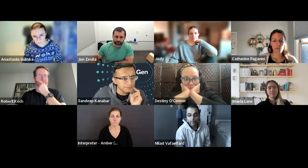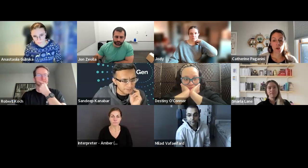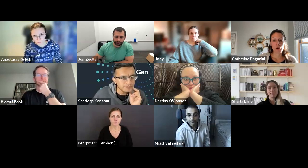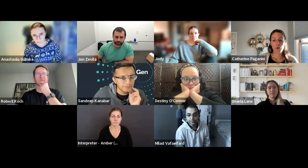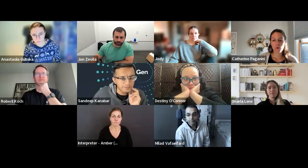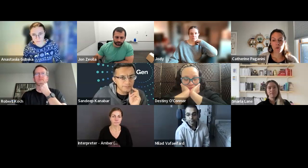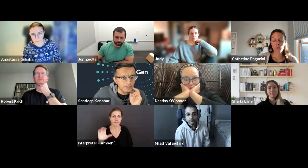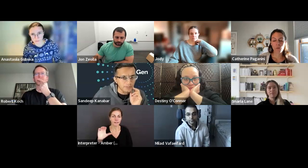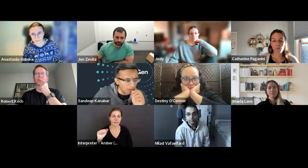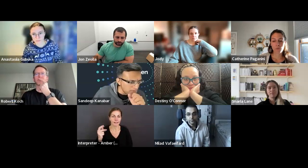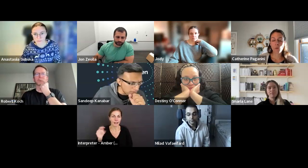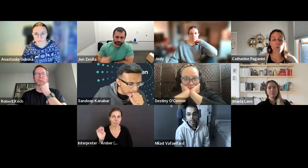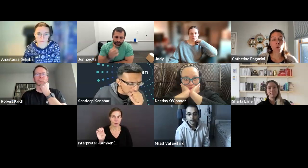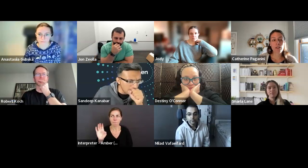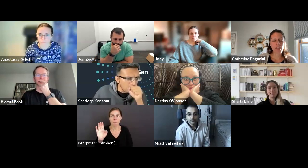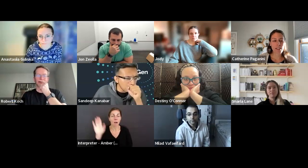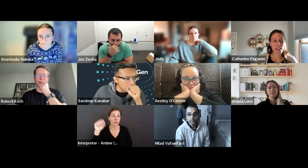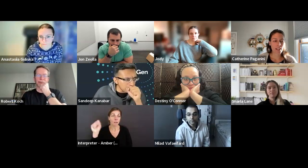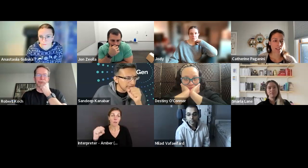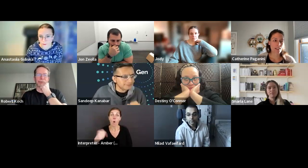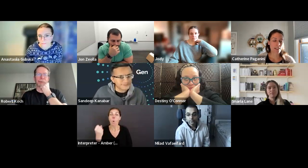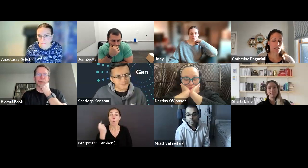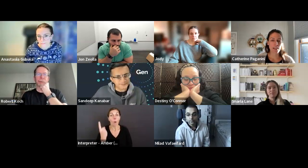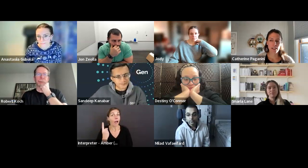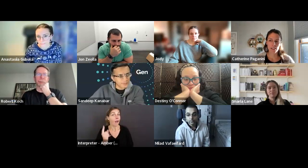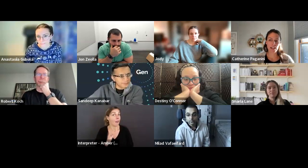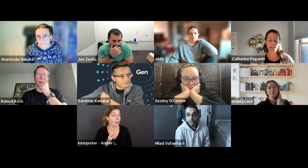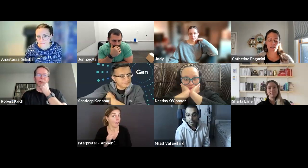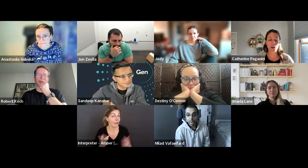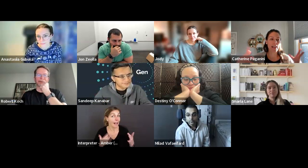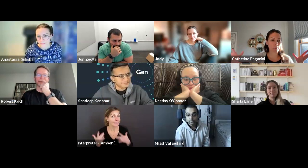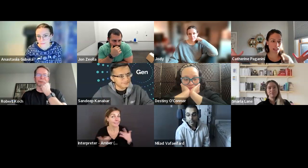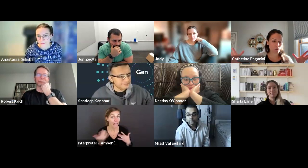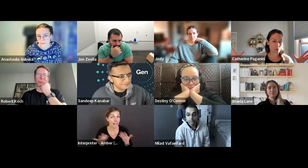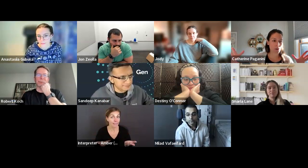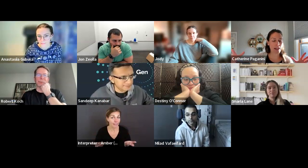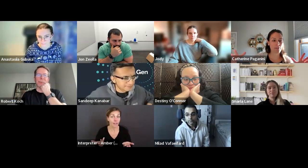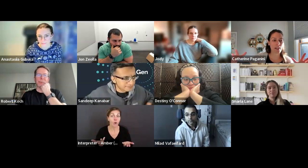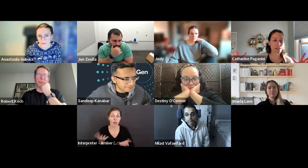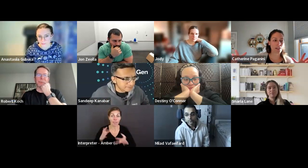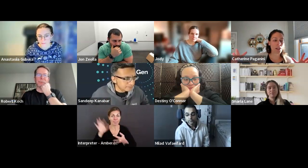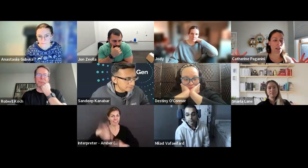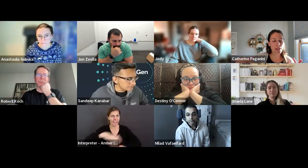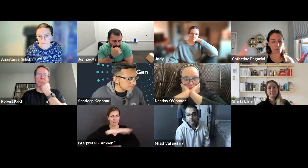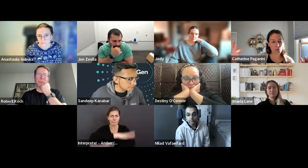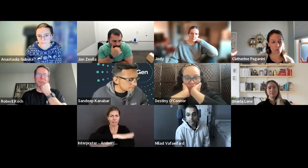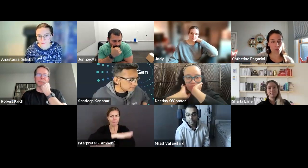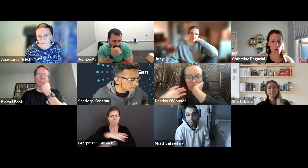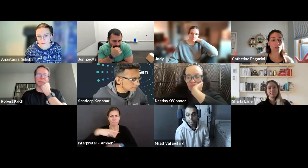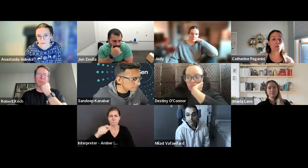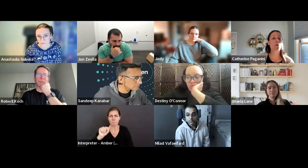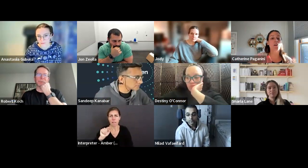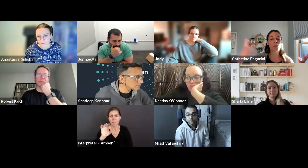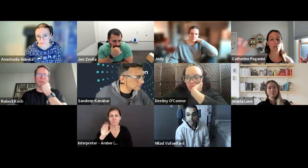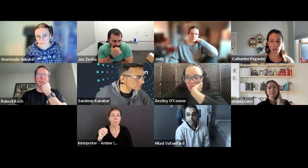And so, well, one of the exciting things is that on that platform, you have like meetup groups